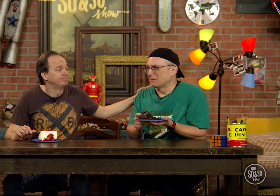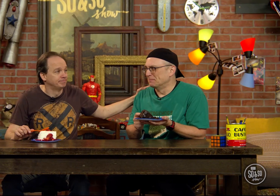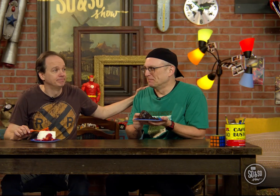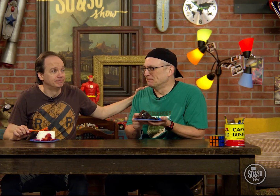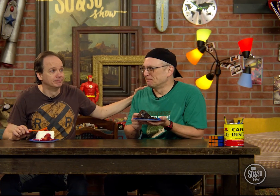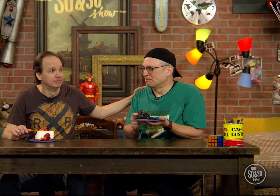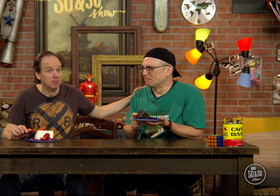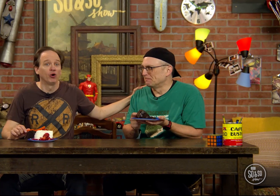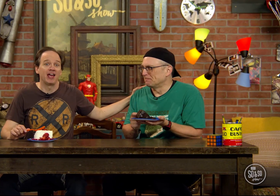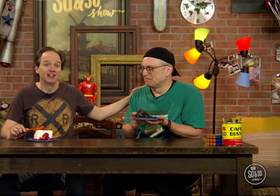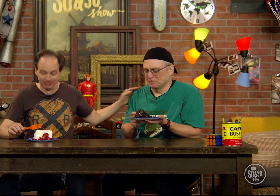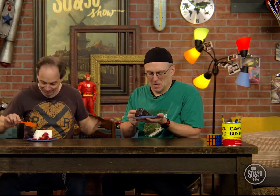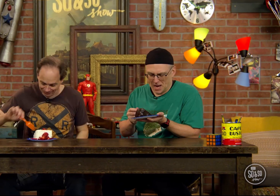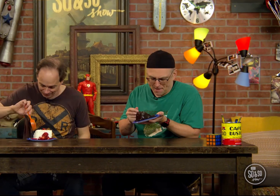that more cake